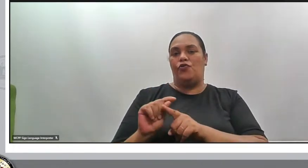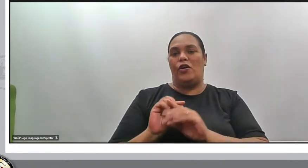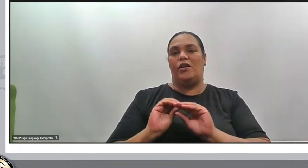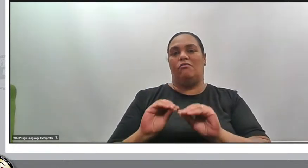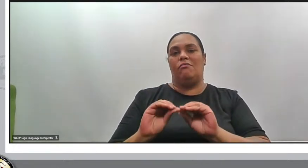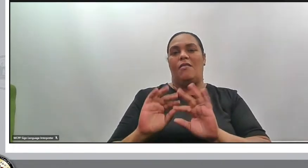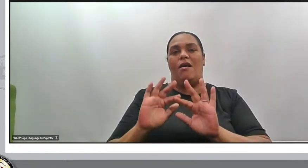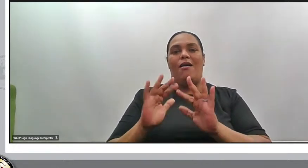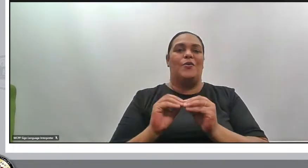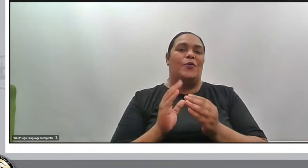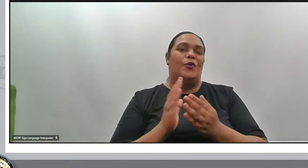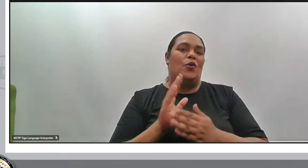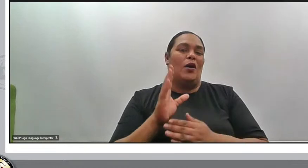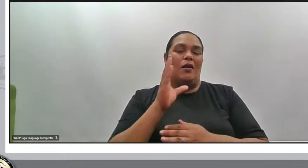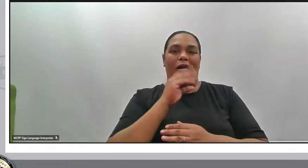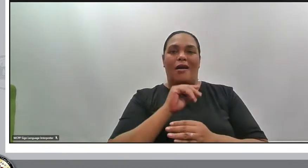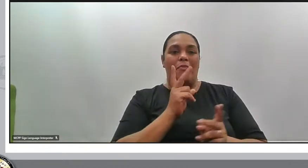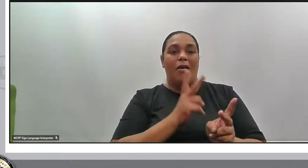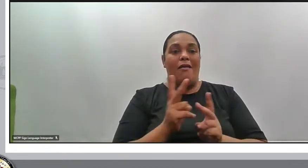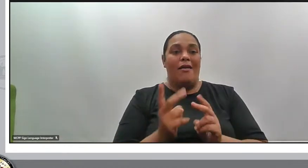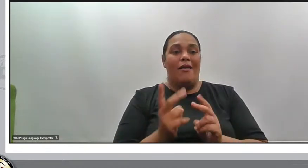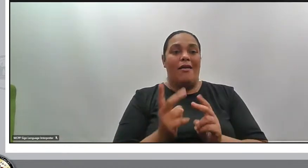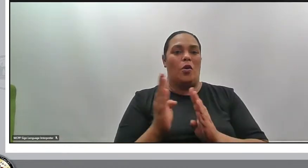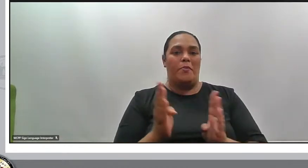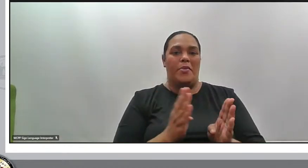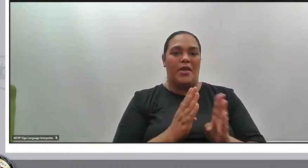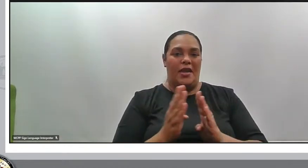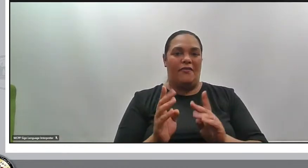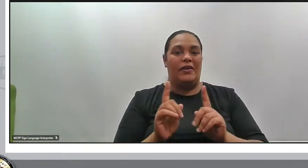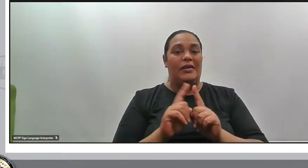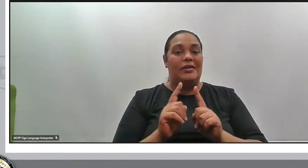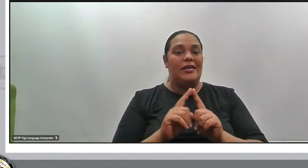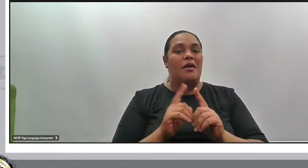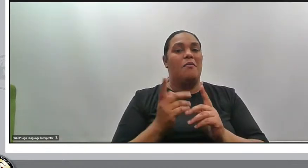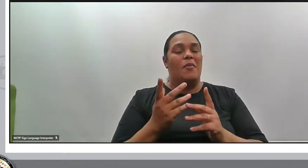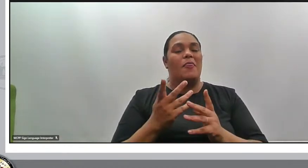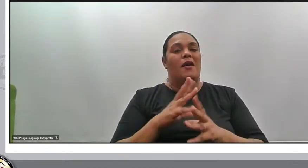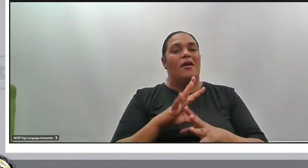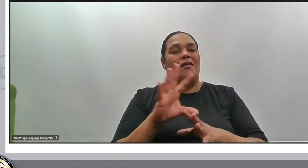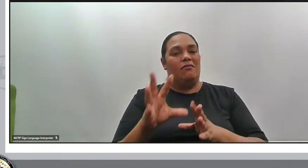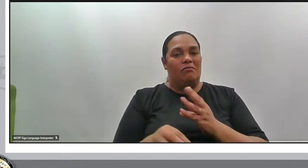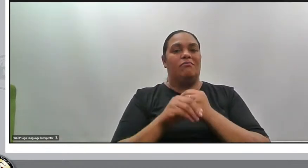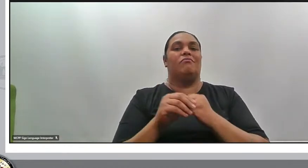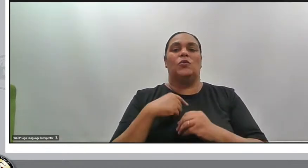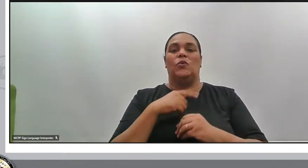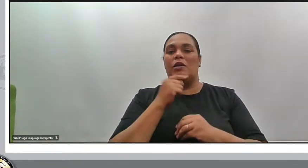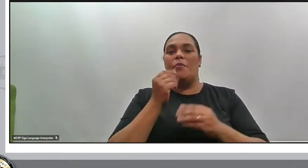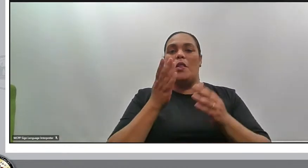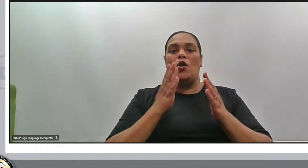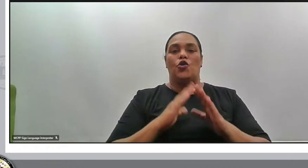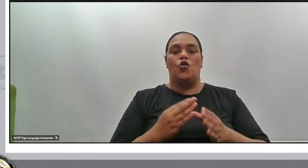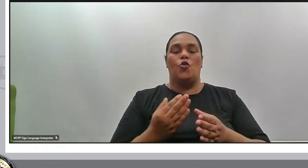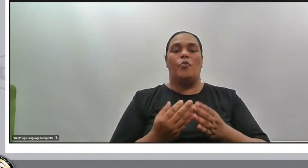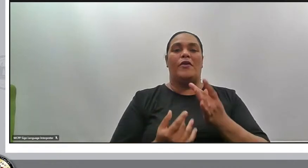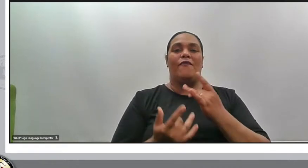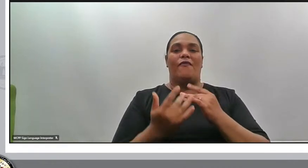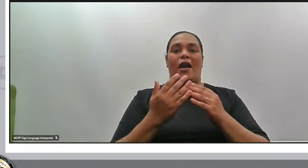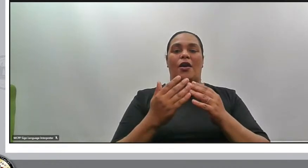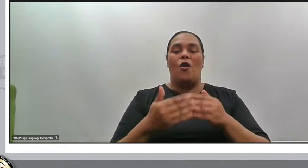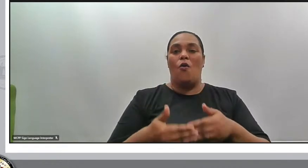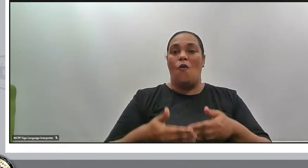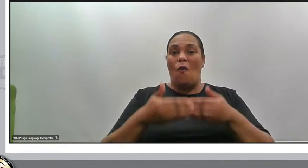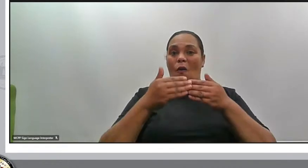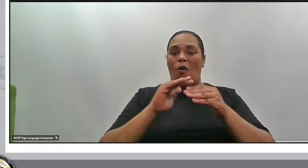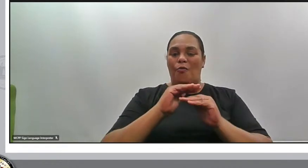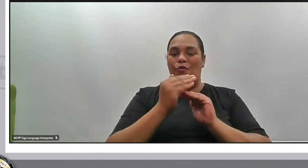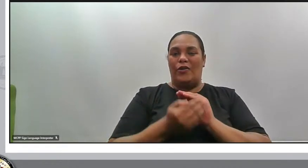to ensure they don't repeat those behaviors. And hence we then build what we call the human firewall that protects first